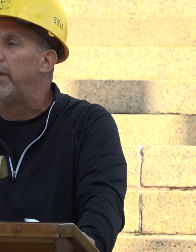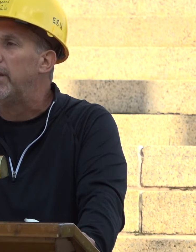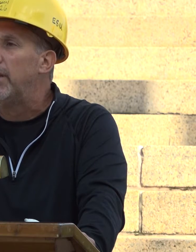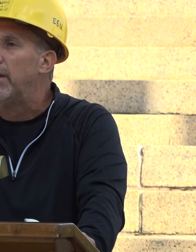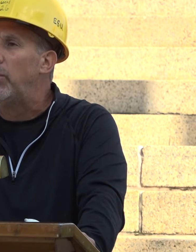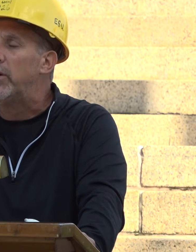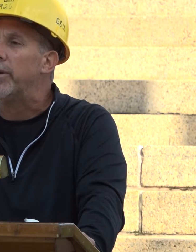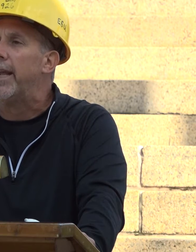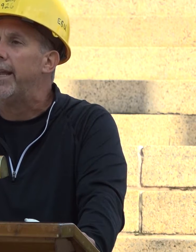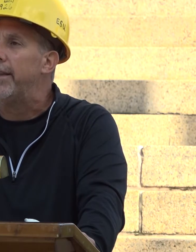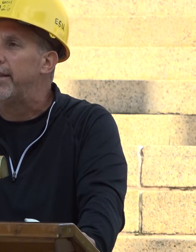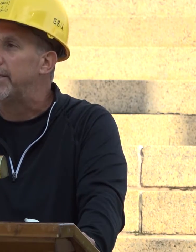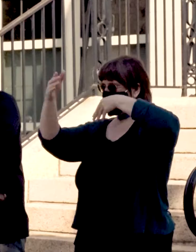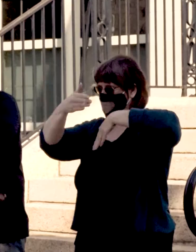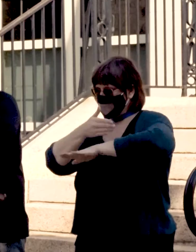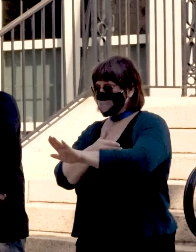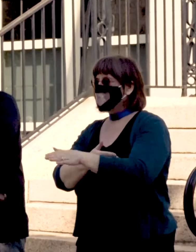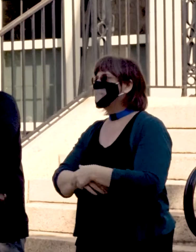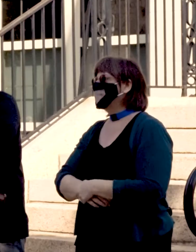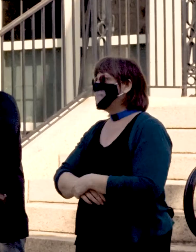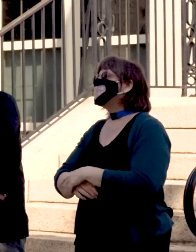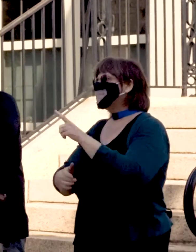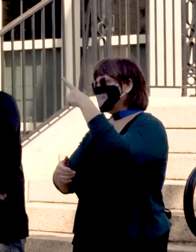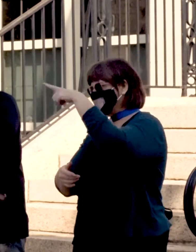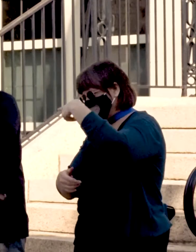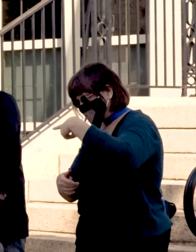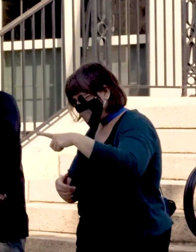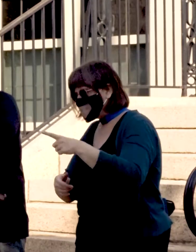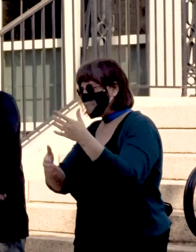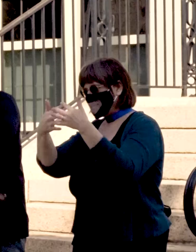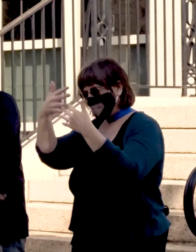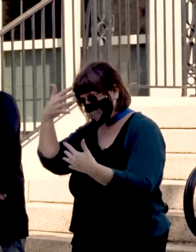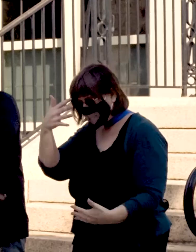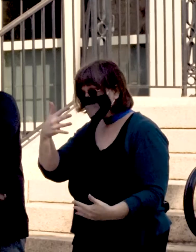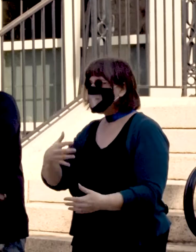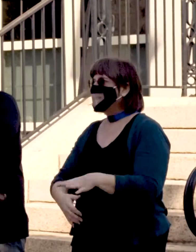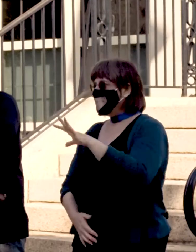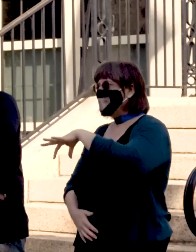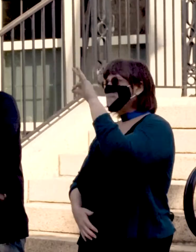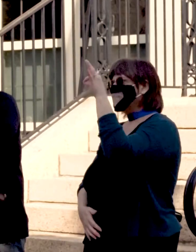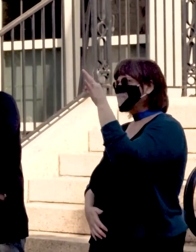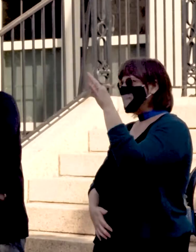in, and we couldn't get in. They started really checking the list, and they